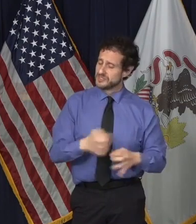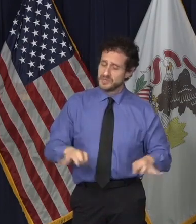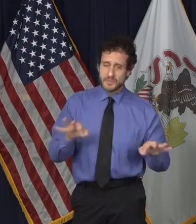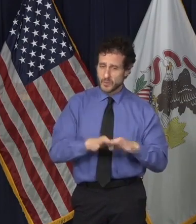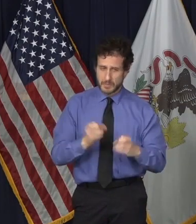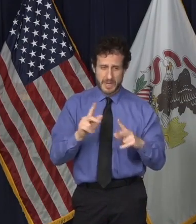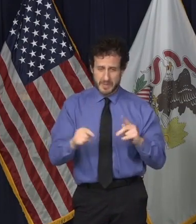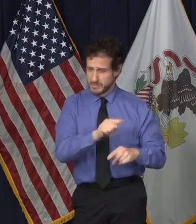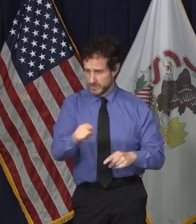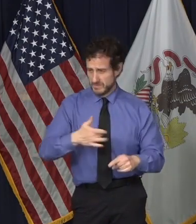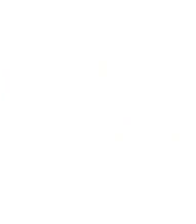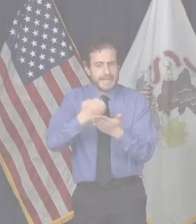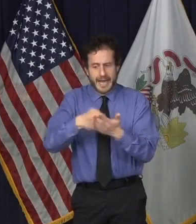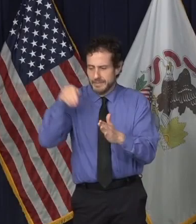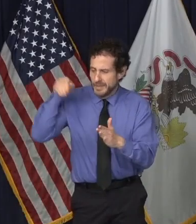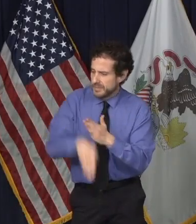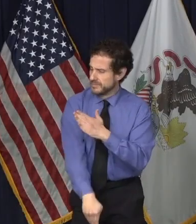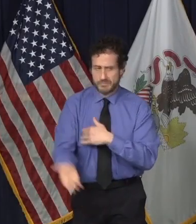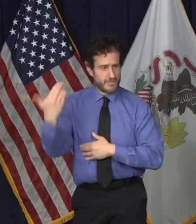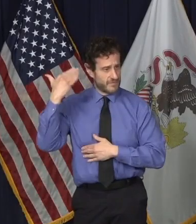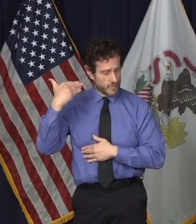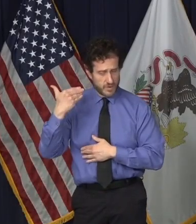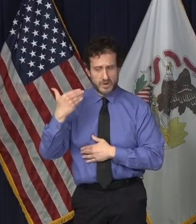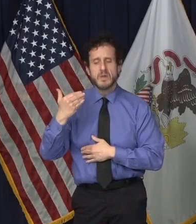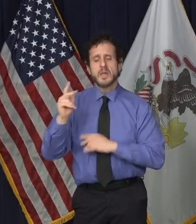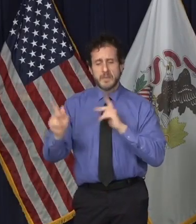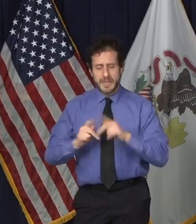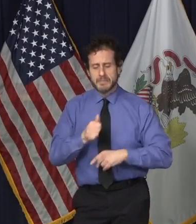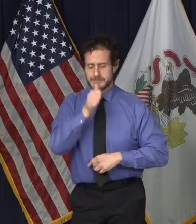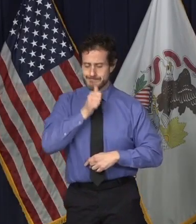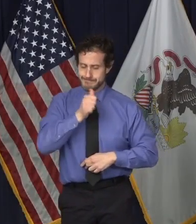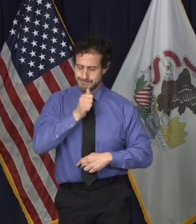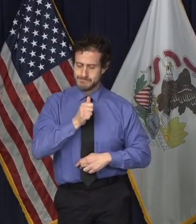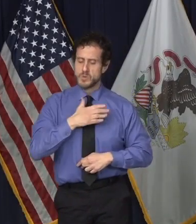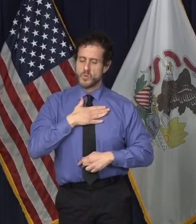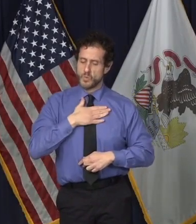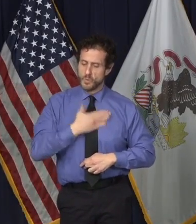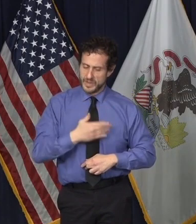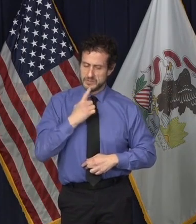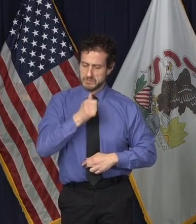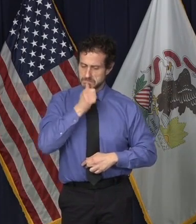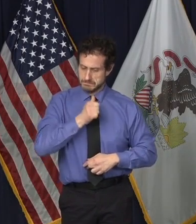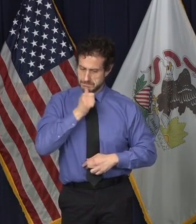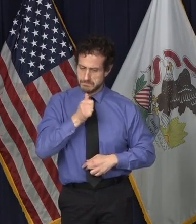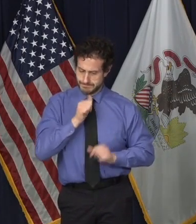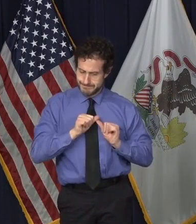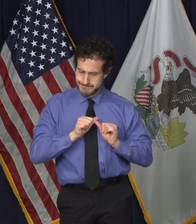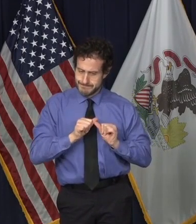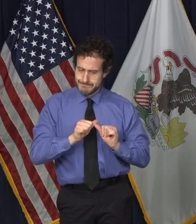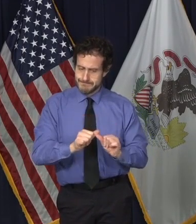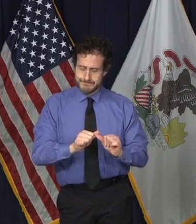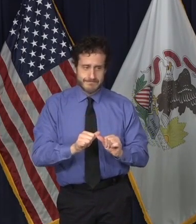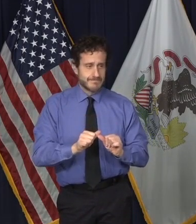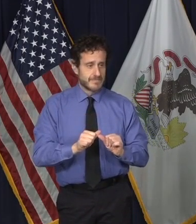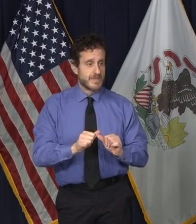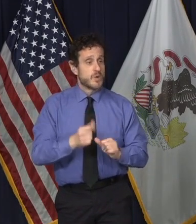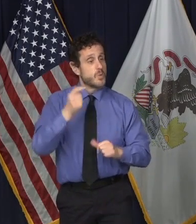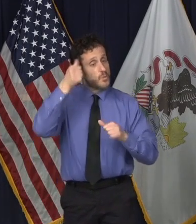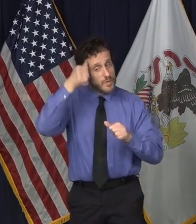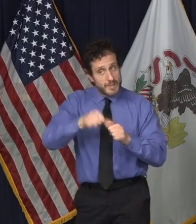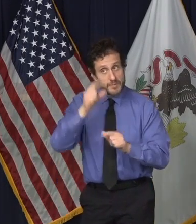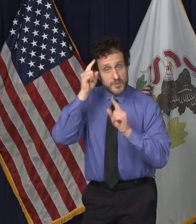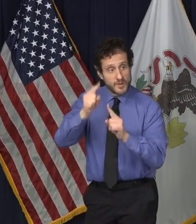people have made in past generations. I think that if people can just hang on a little bit longer as we bend the curve